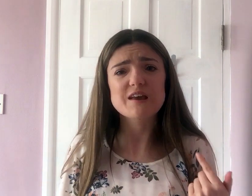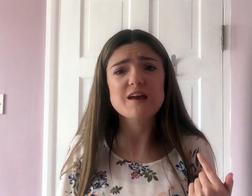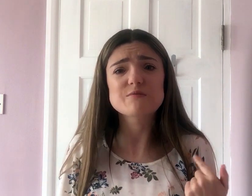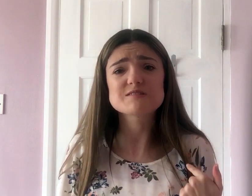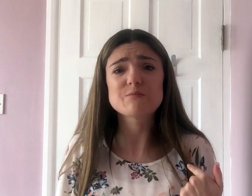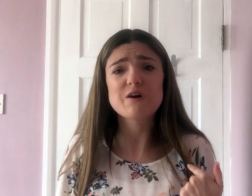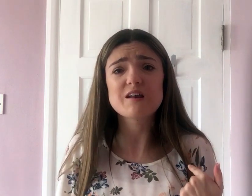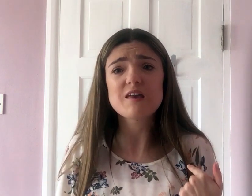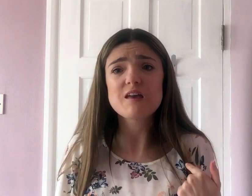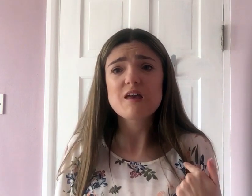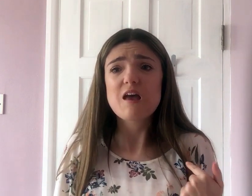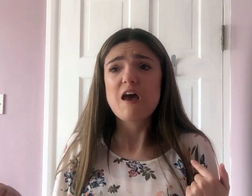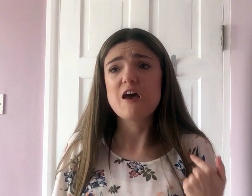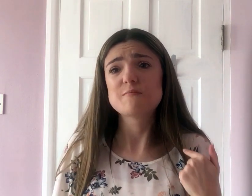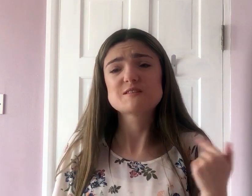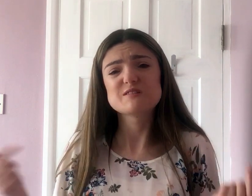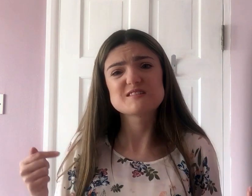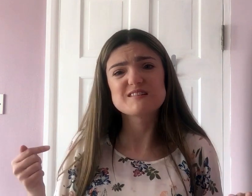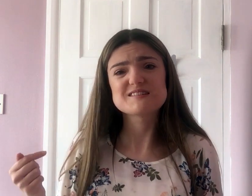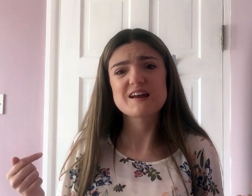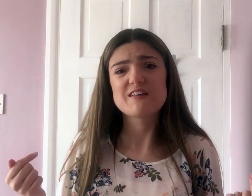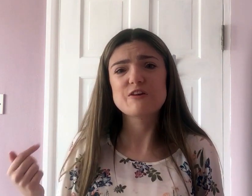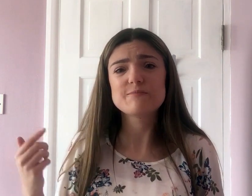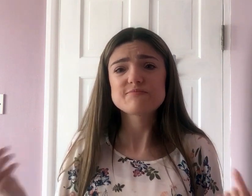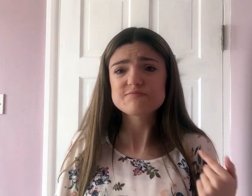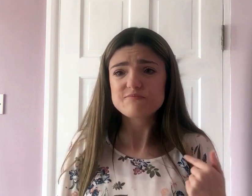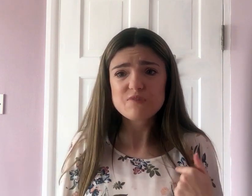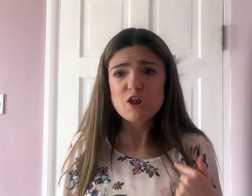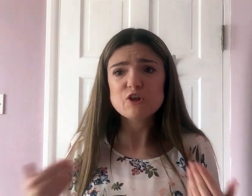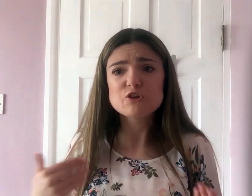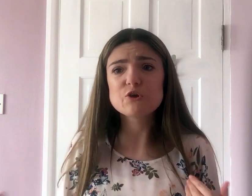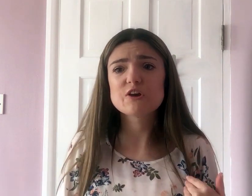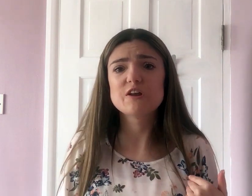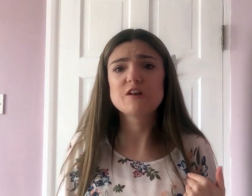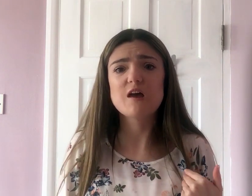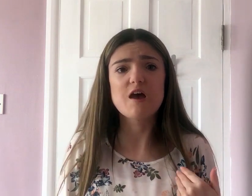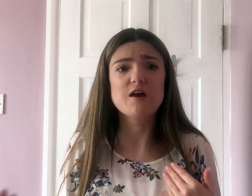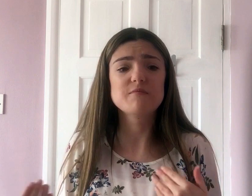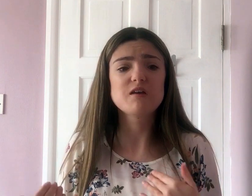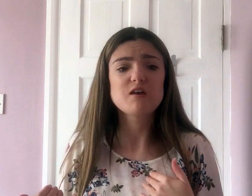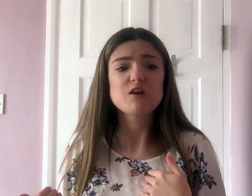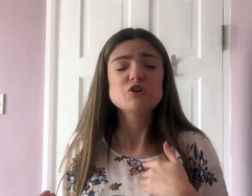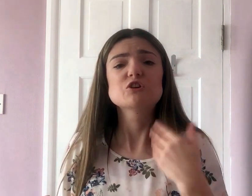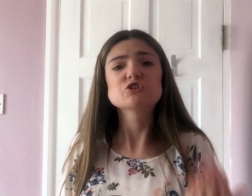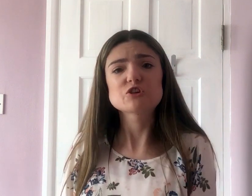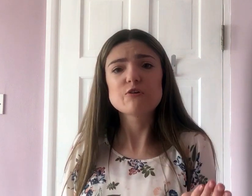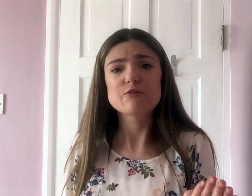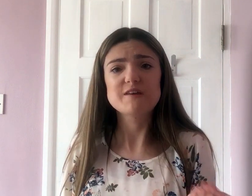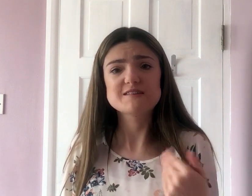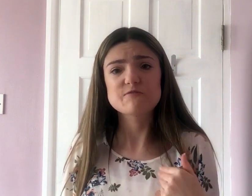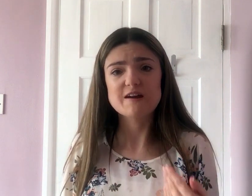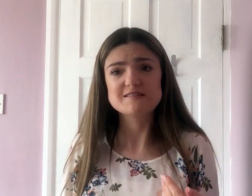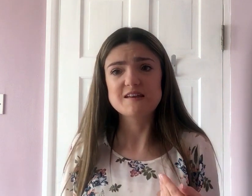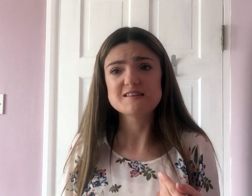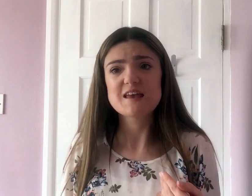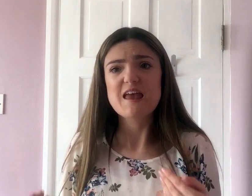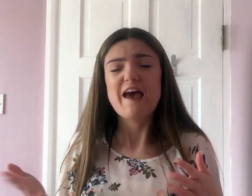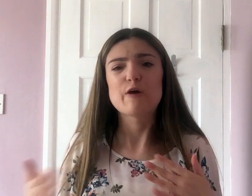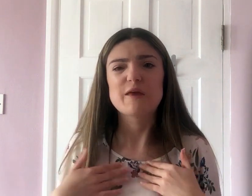communicate with someone and someone doesn't understand them, you can show them these phrases and that'll make them